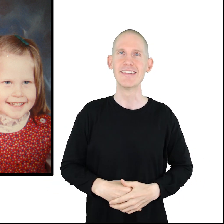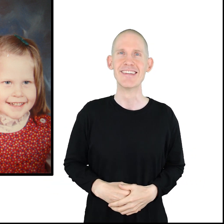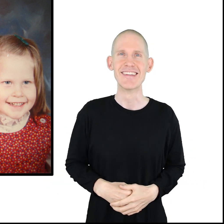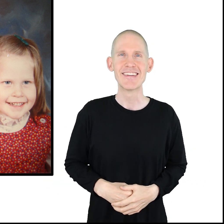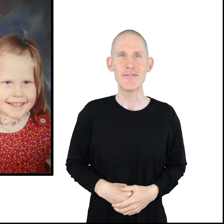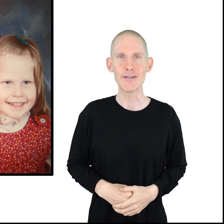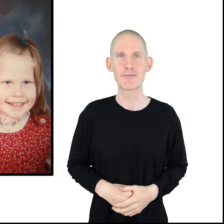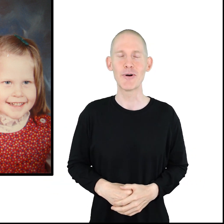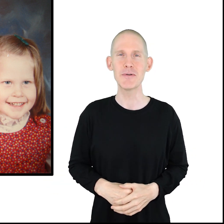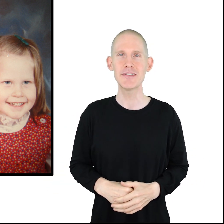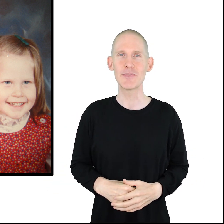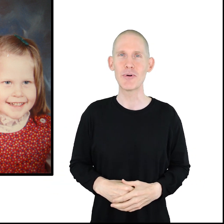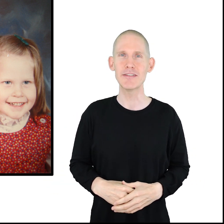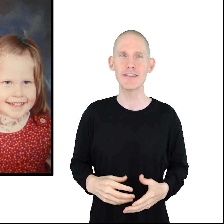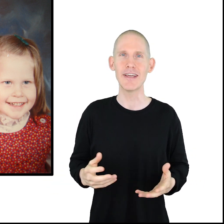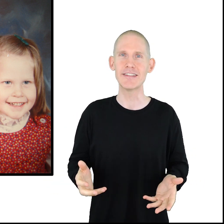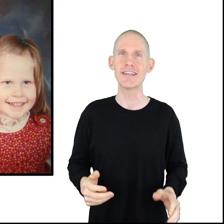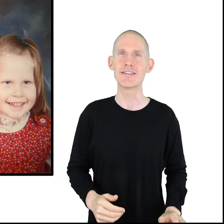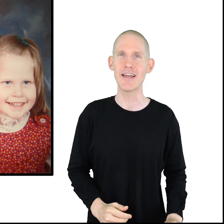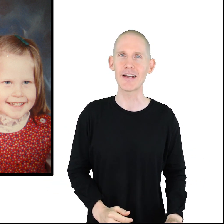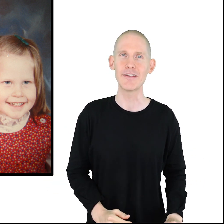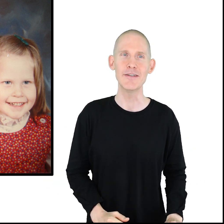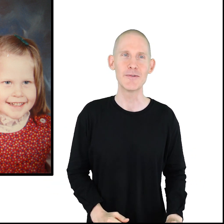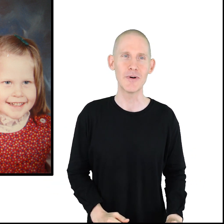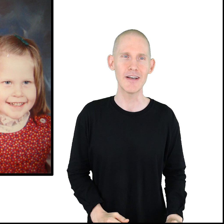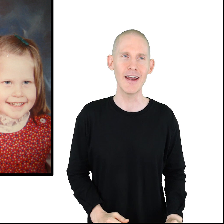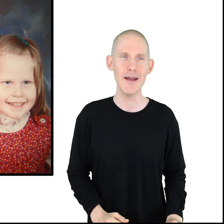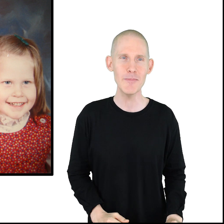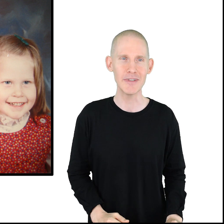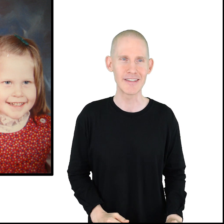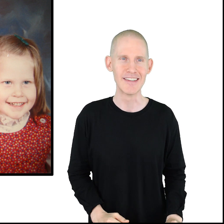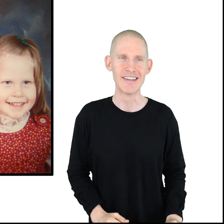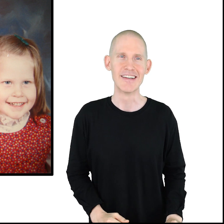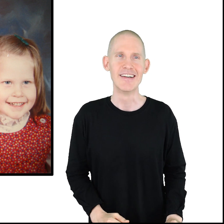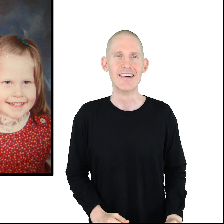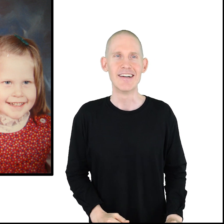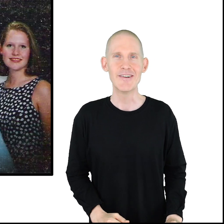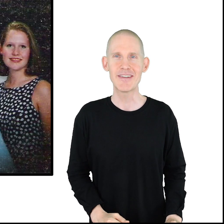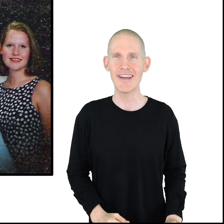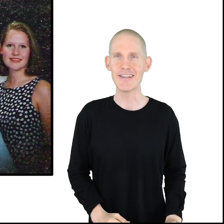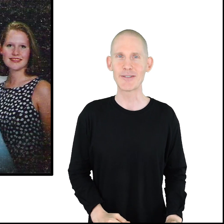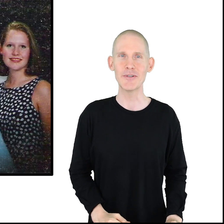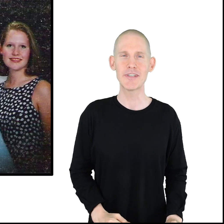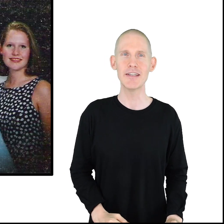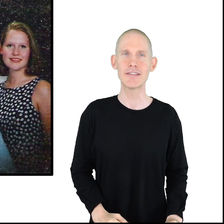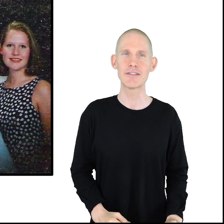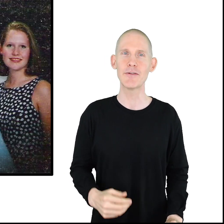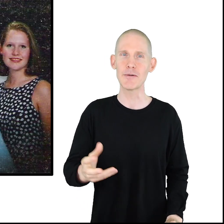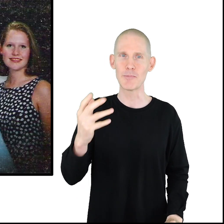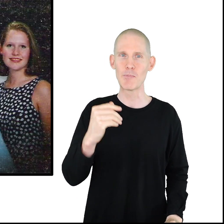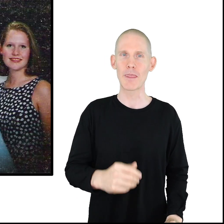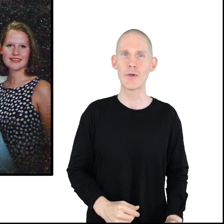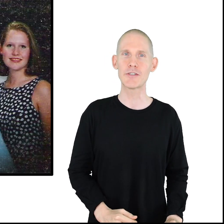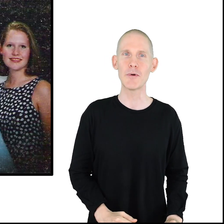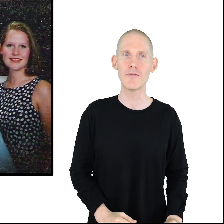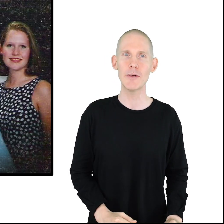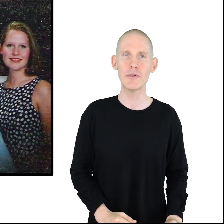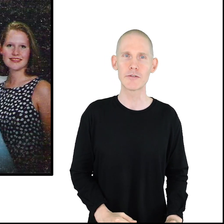And fast forward to the present. That's exactly what happened. Okay. So once again, this is another picture of my family. That's